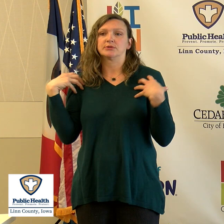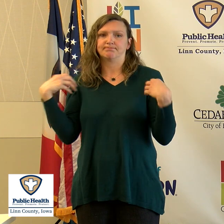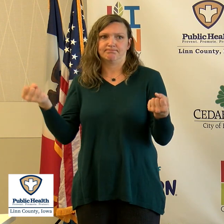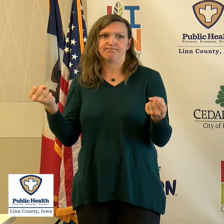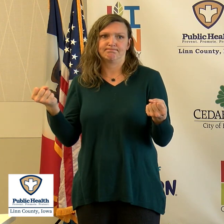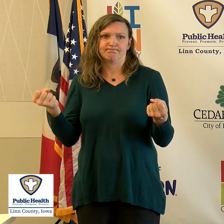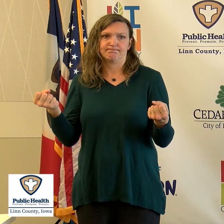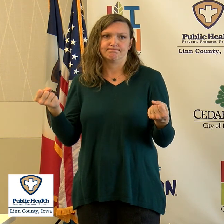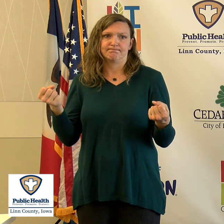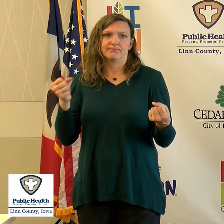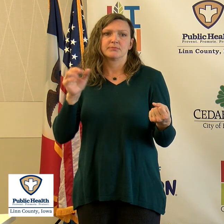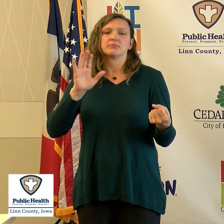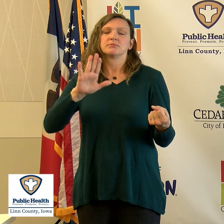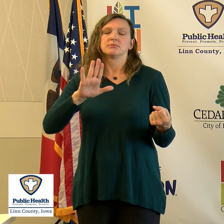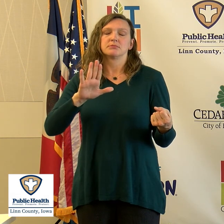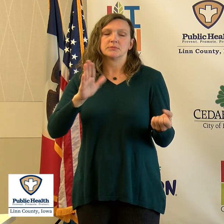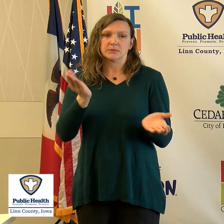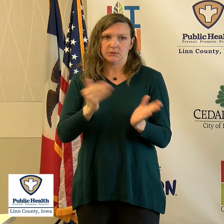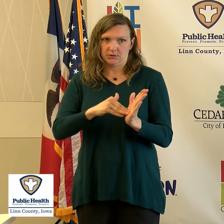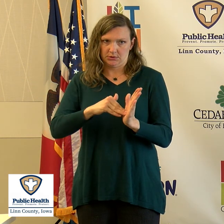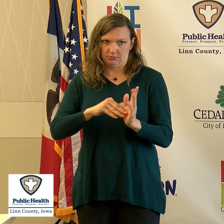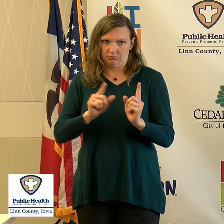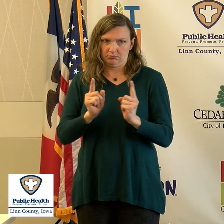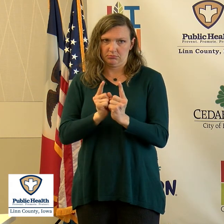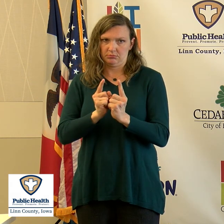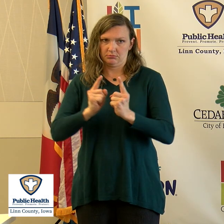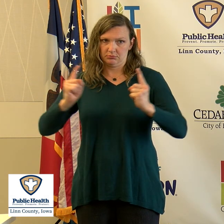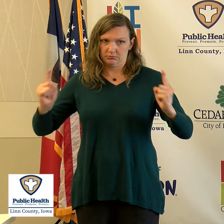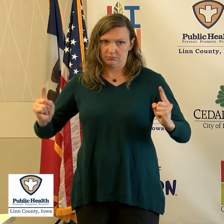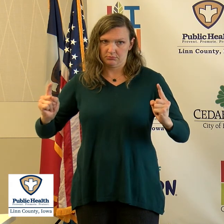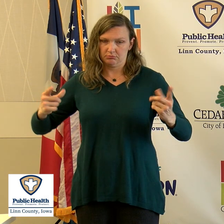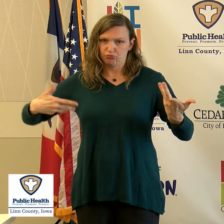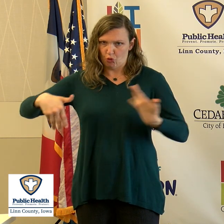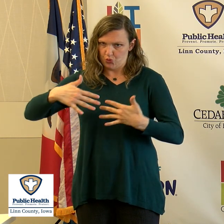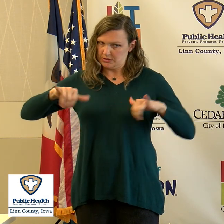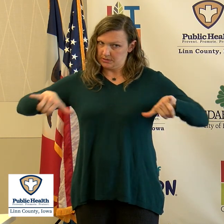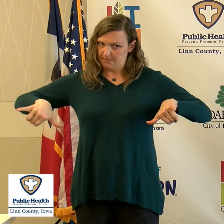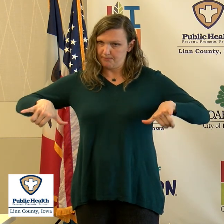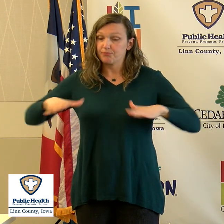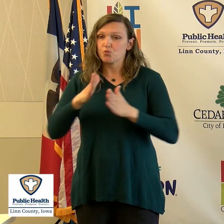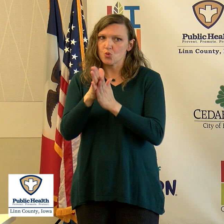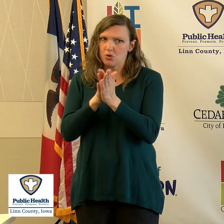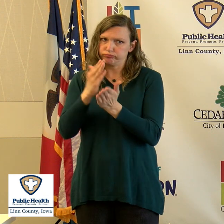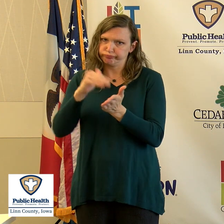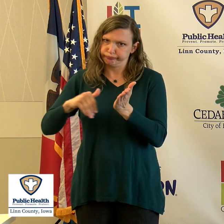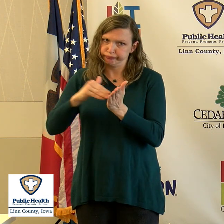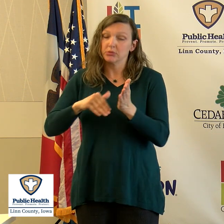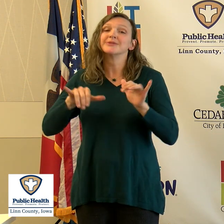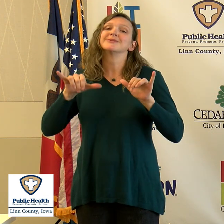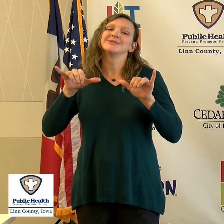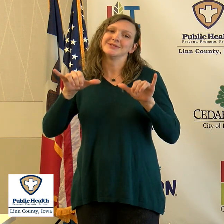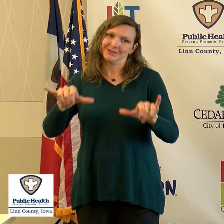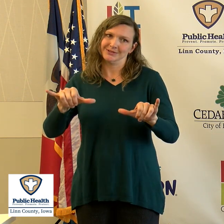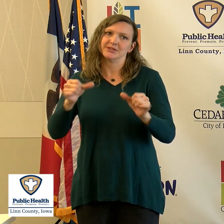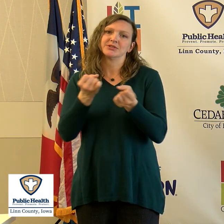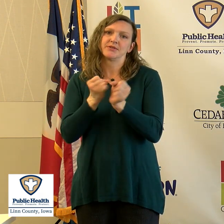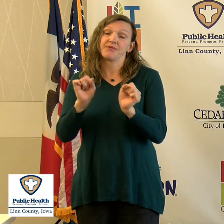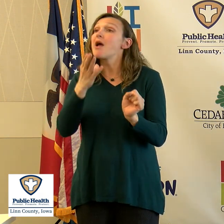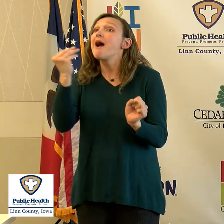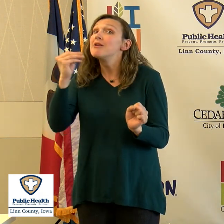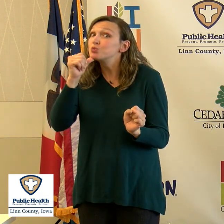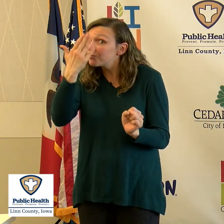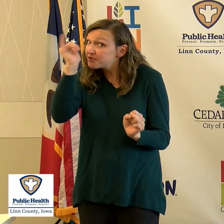social distancing, stay home when you're sick, and wash your hands often. Remember, stay safe and stay home. Thank you.